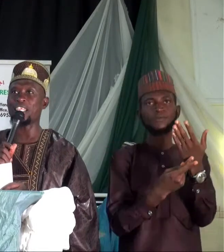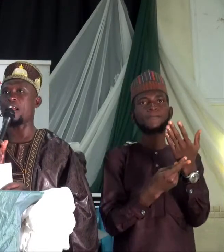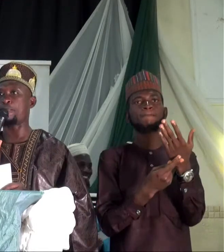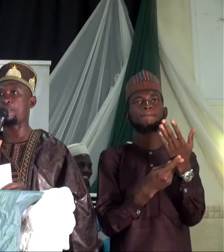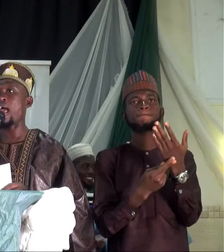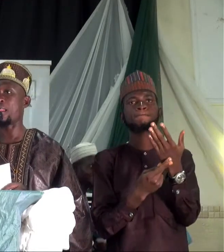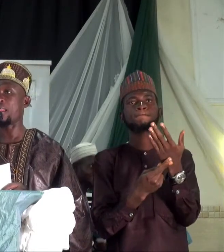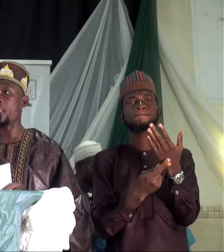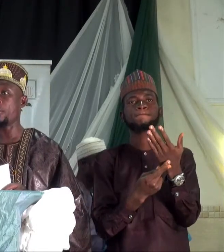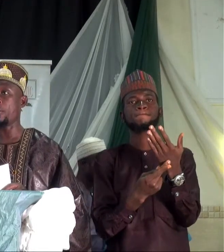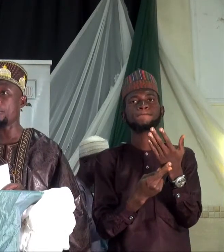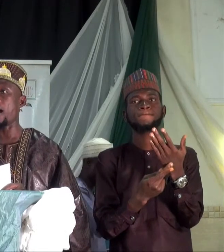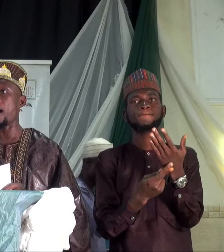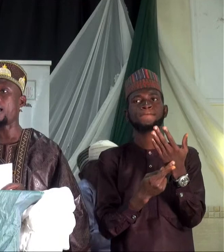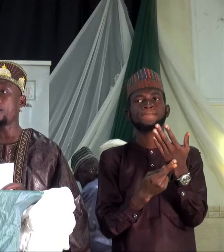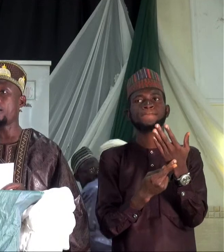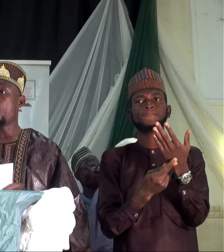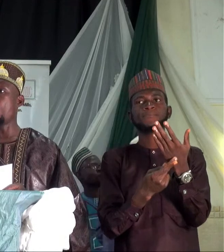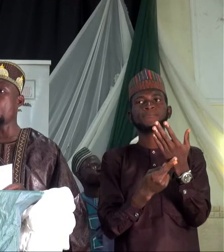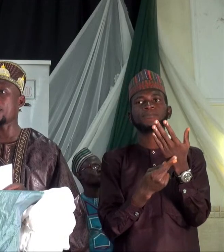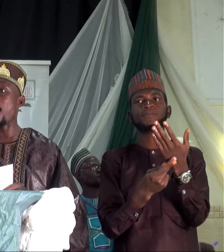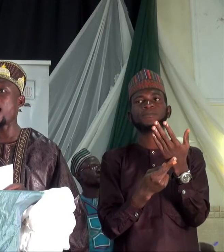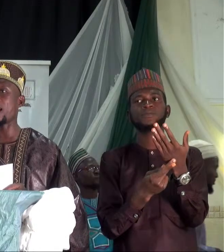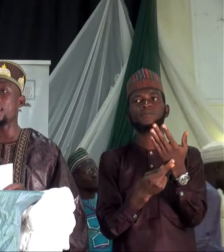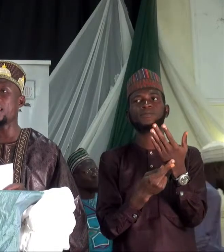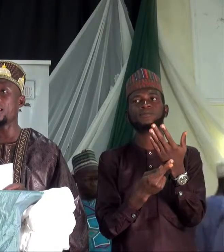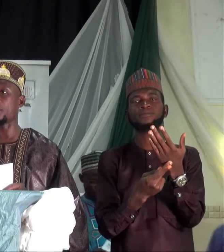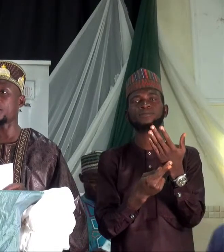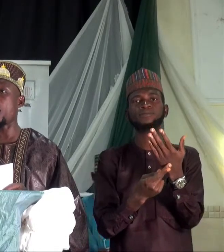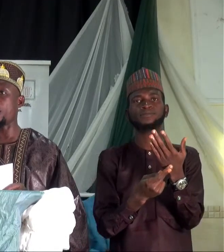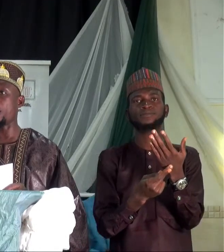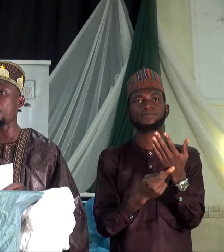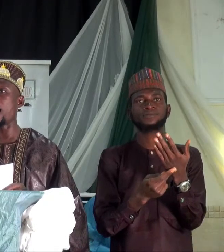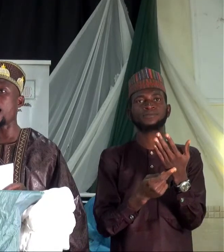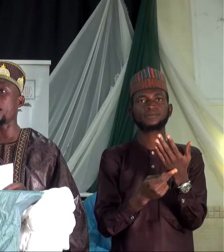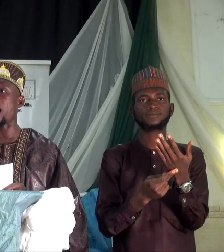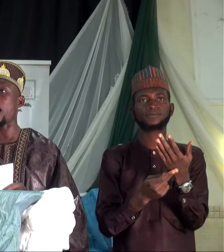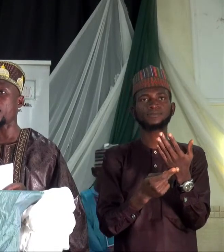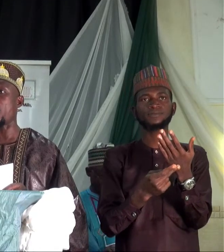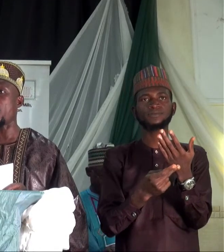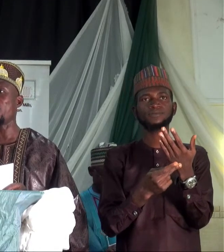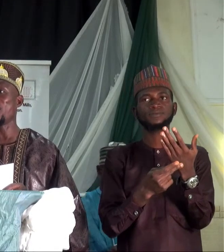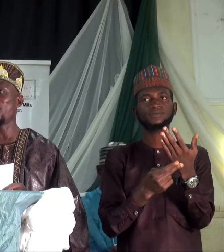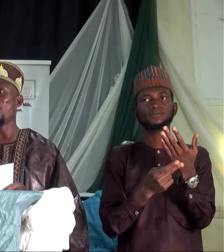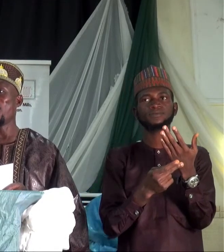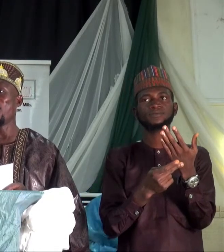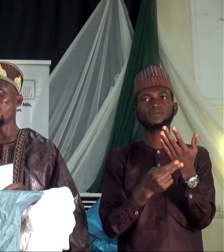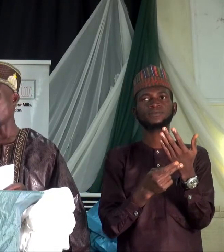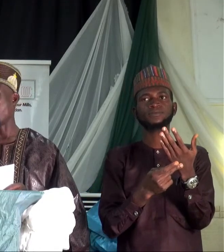Yatasharov bi Adi Muhimma. Wazak al Atalib al Mahir al Qari.